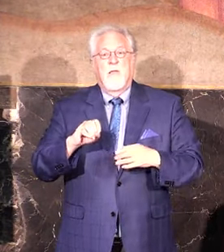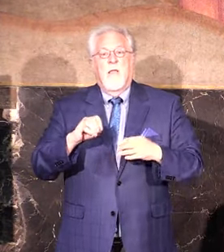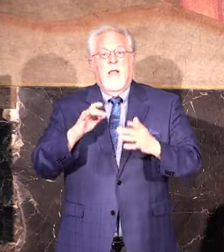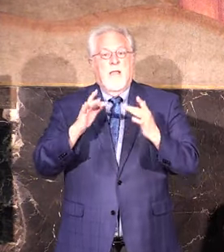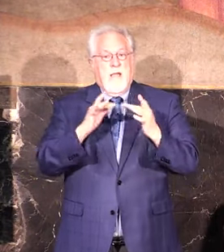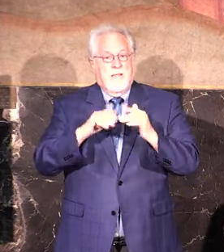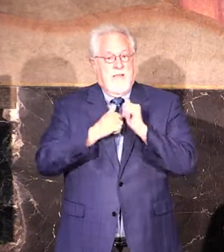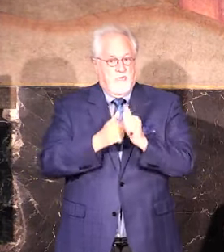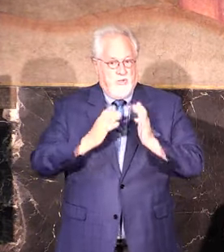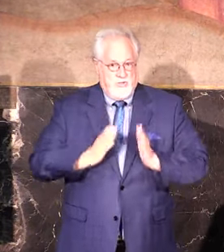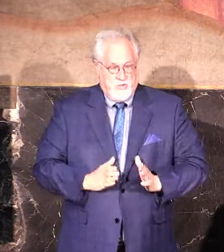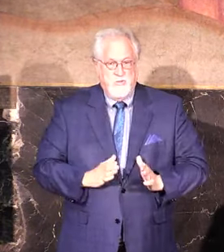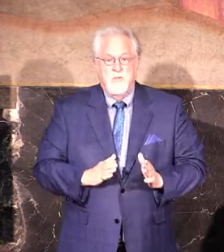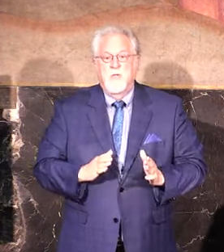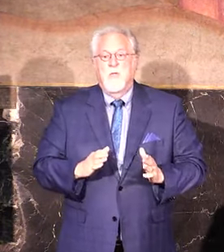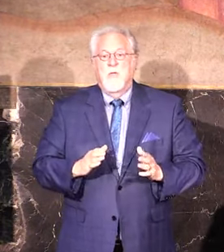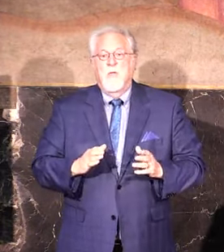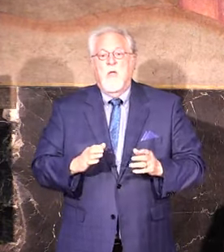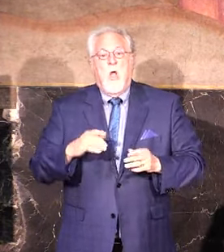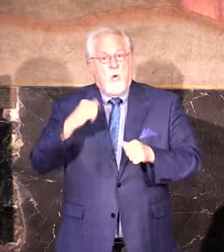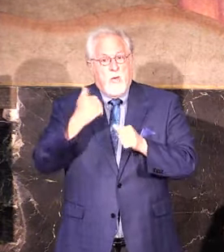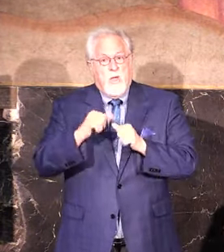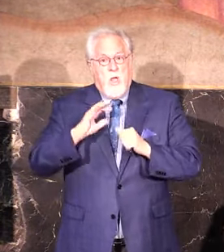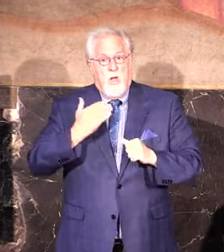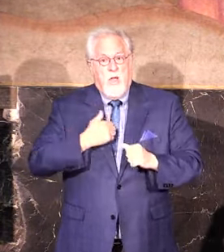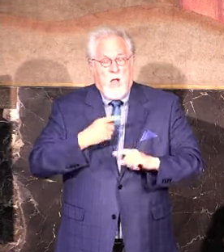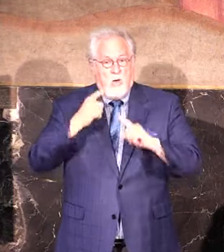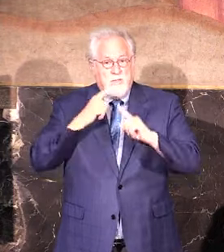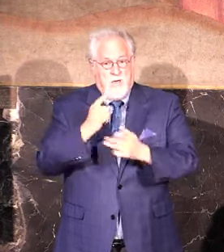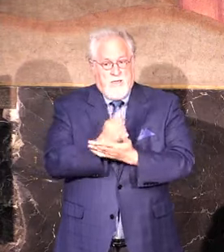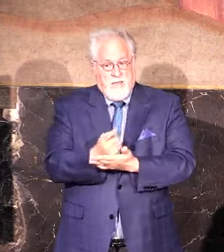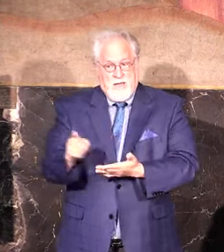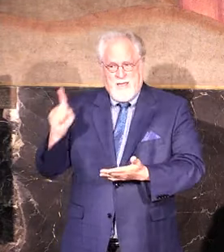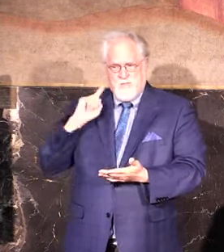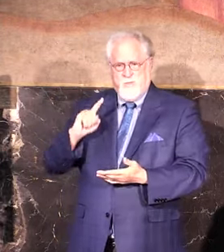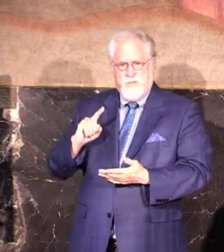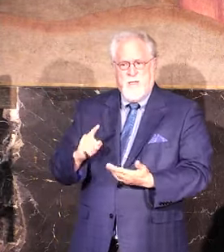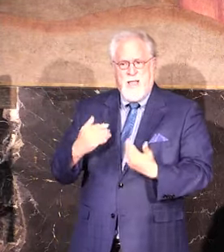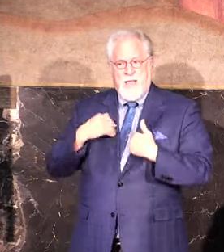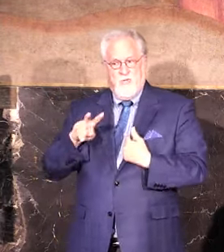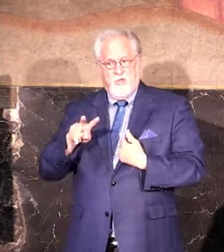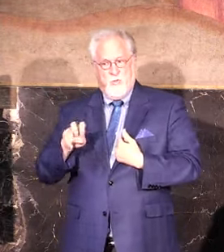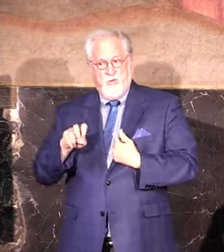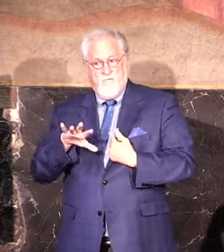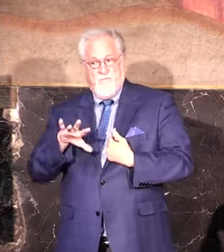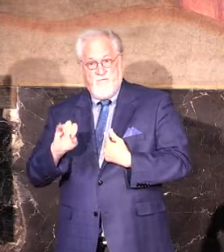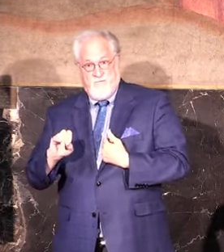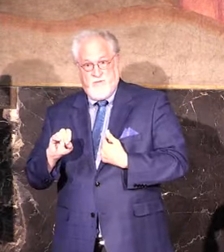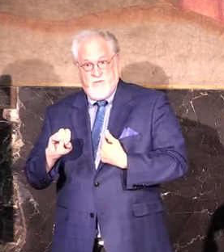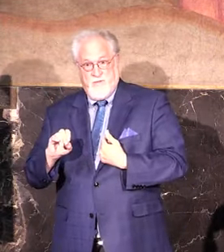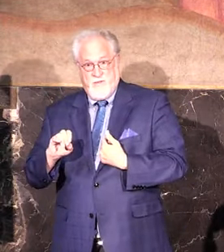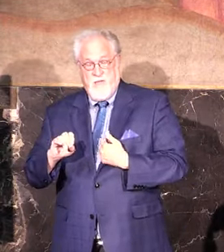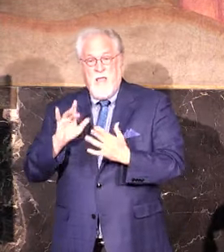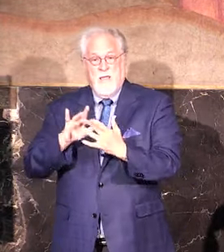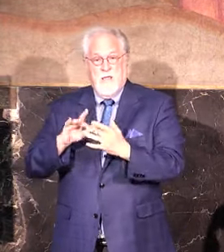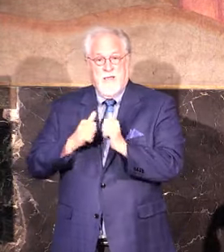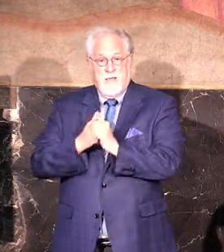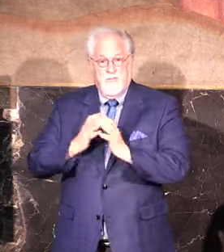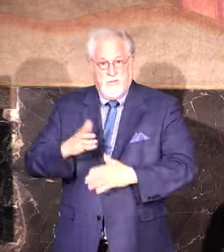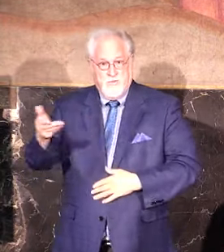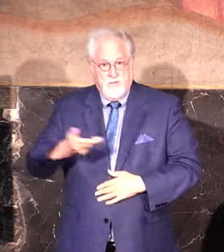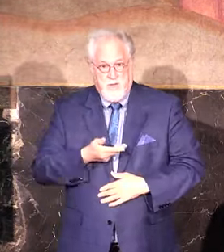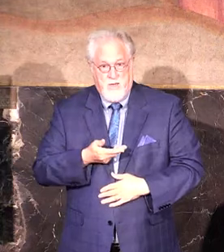contact tracers. You recall that our target last week was to have 250 contact tracers